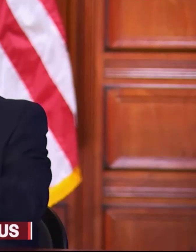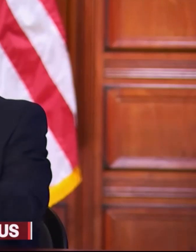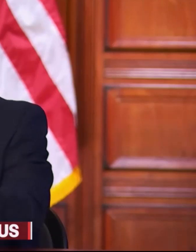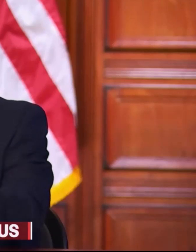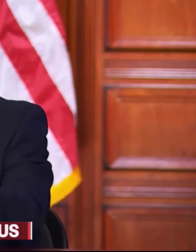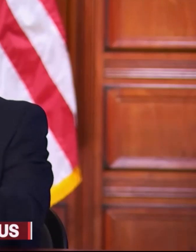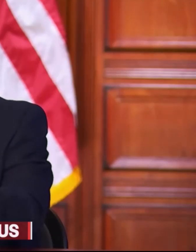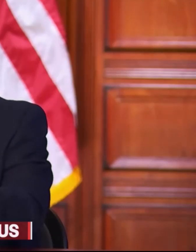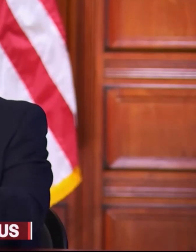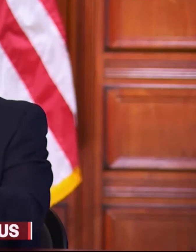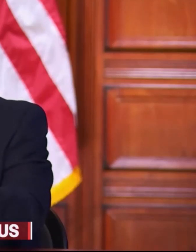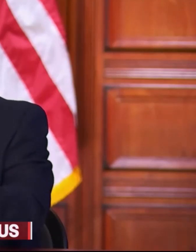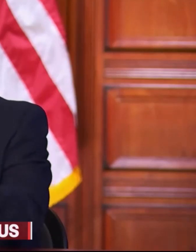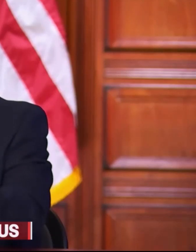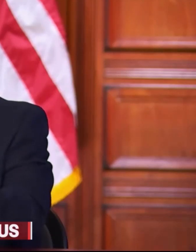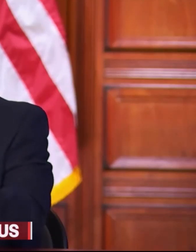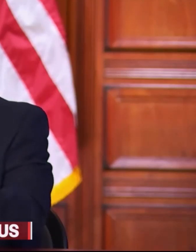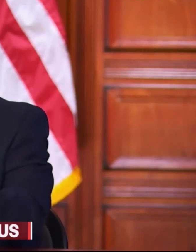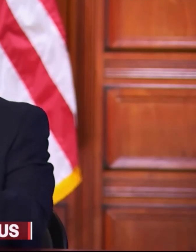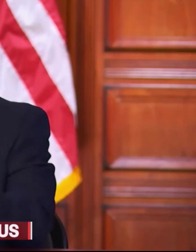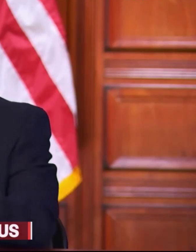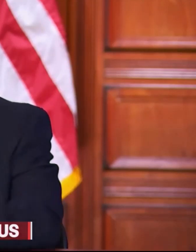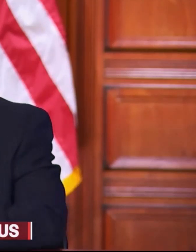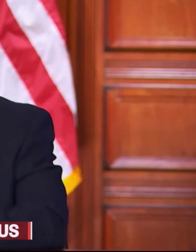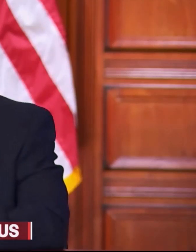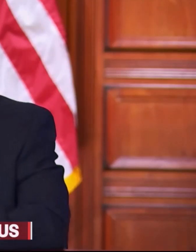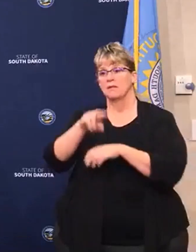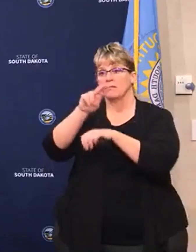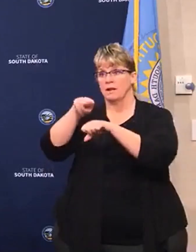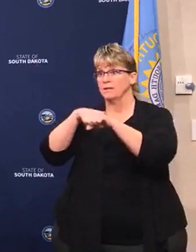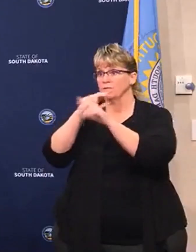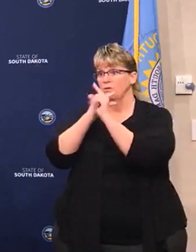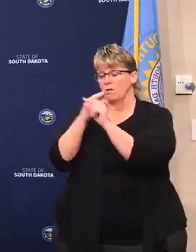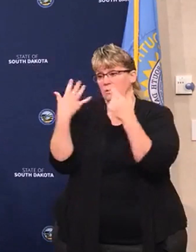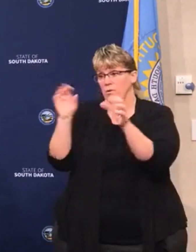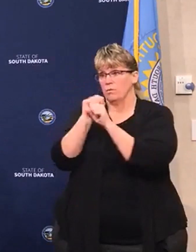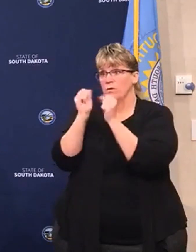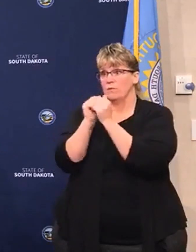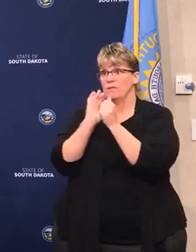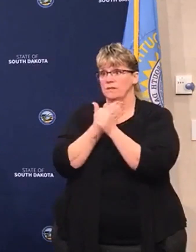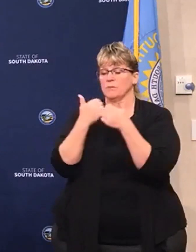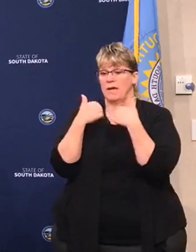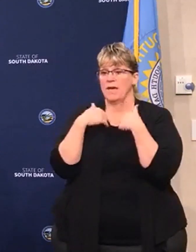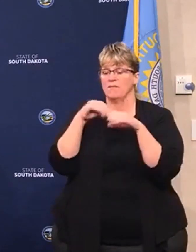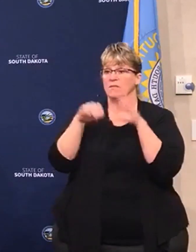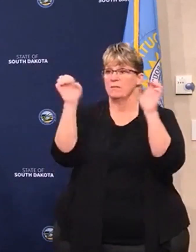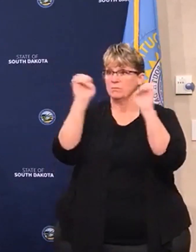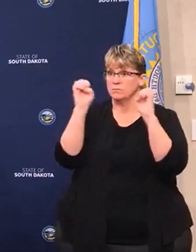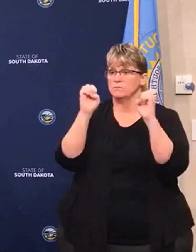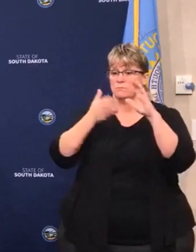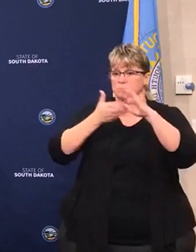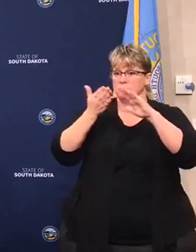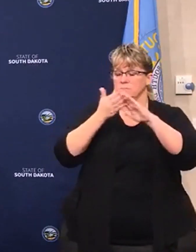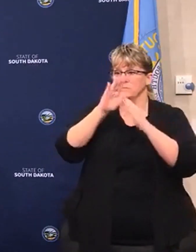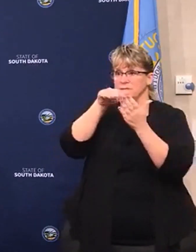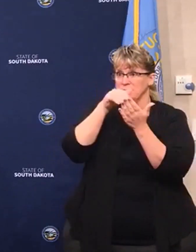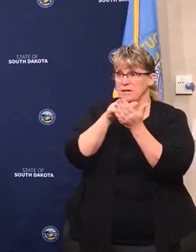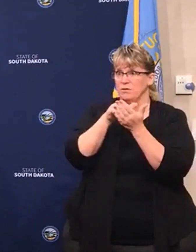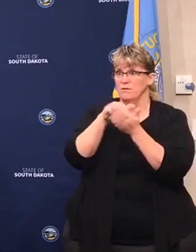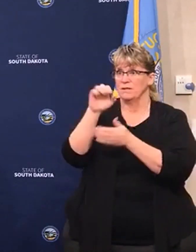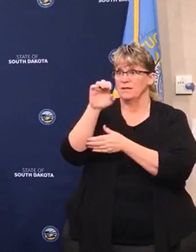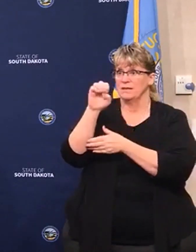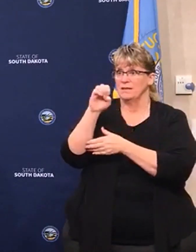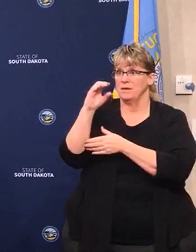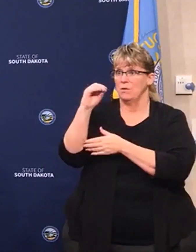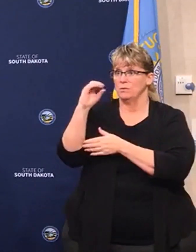breaks everywhere. That has to be our mentality. We have National Guard members in our Emergency Operations Center. Their planners